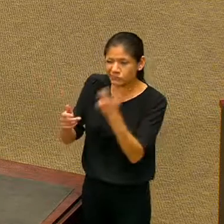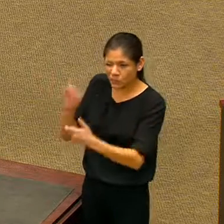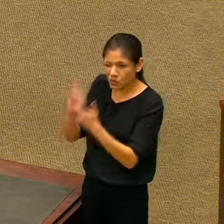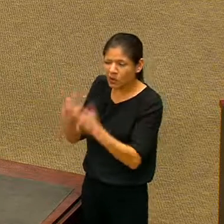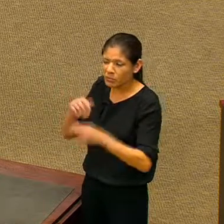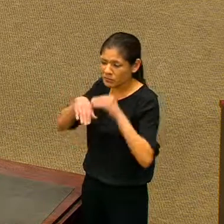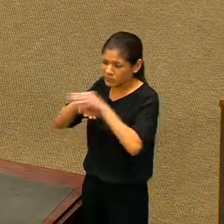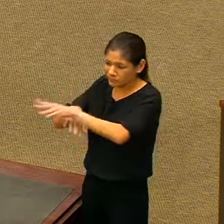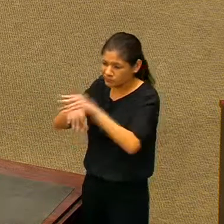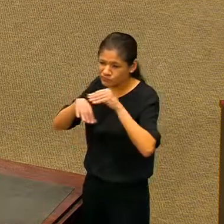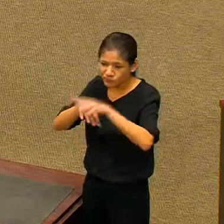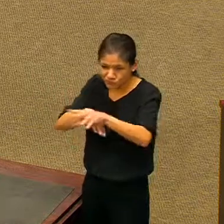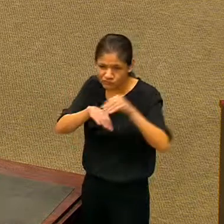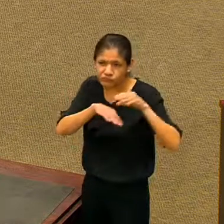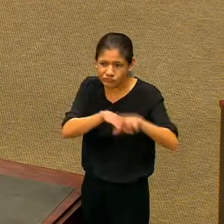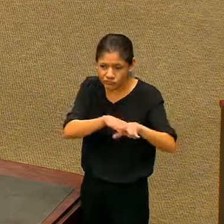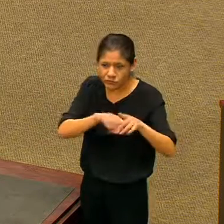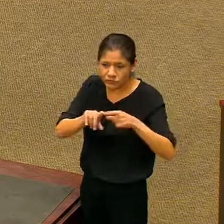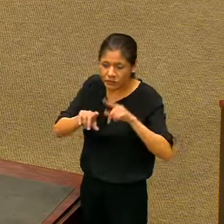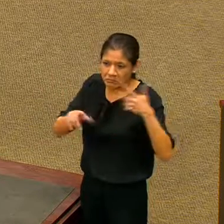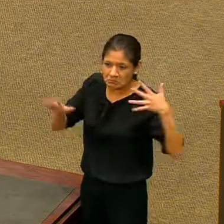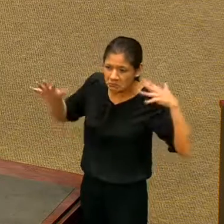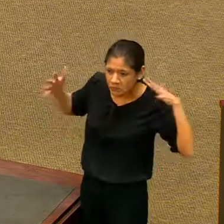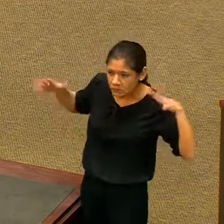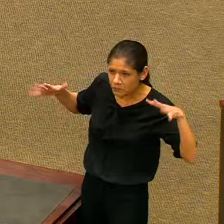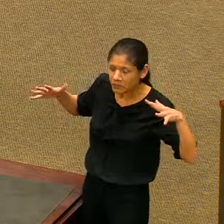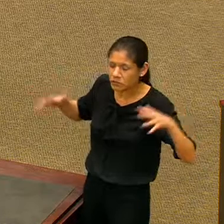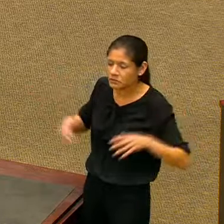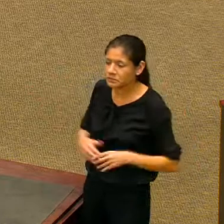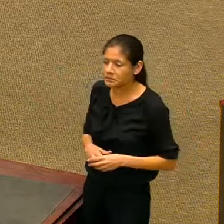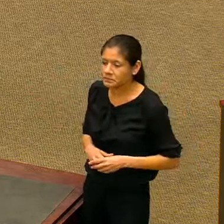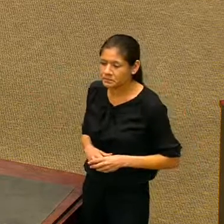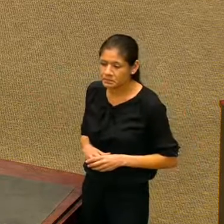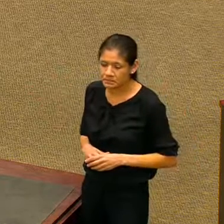are caused by the, you know, different reverberations.